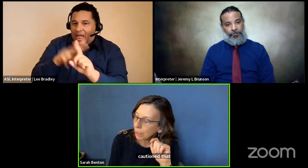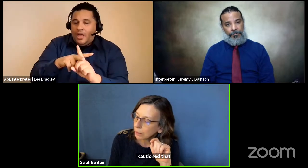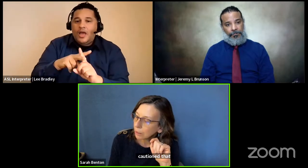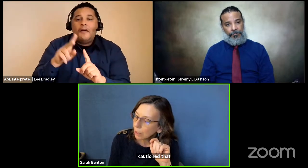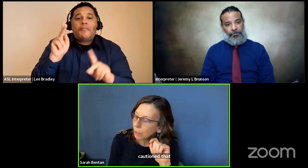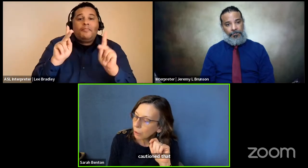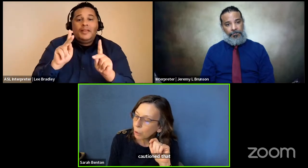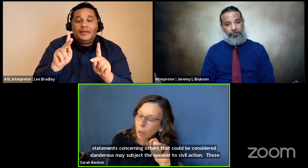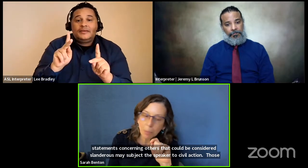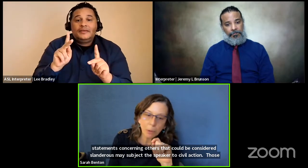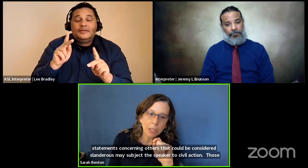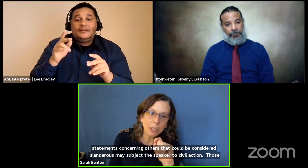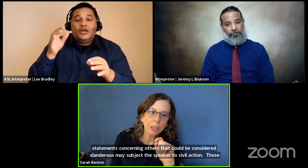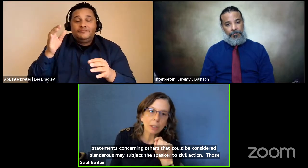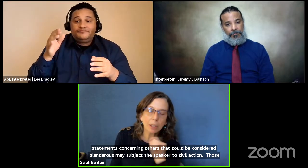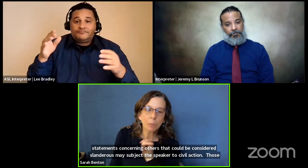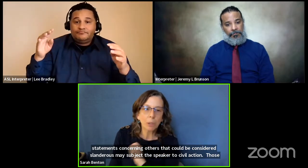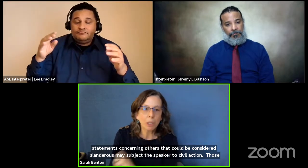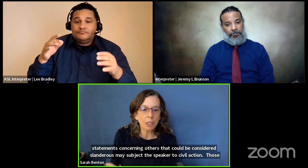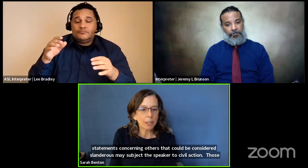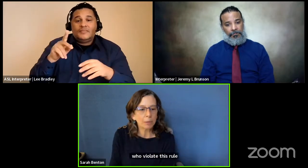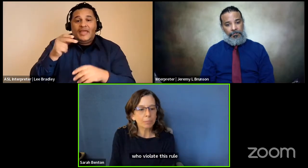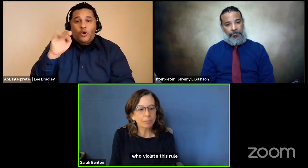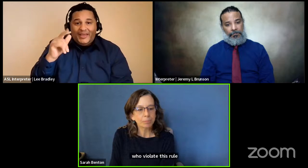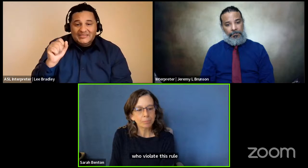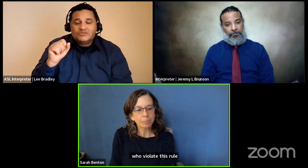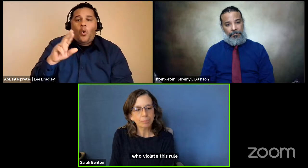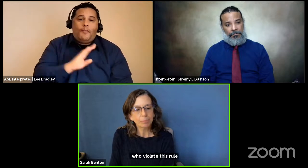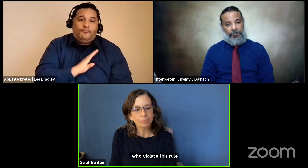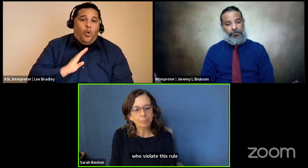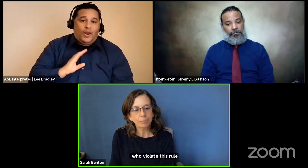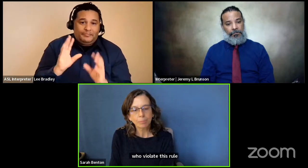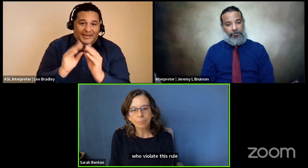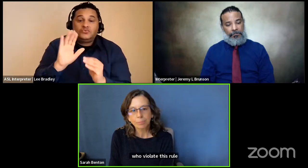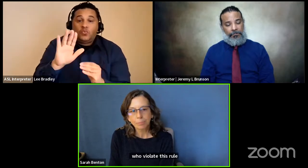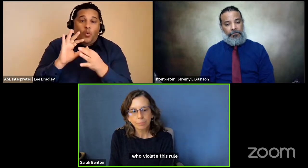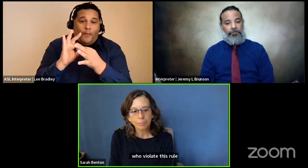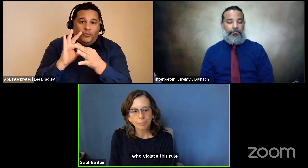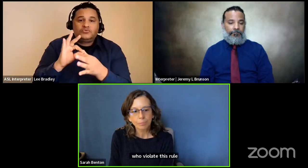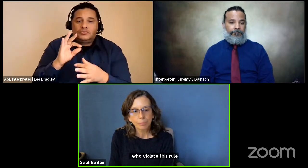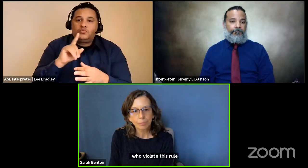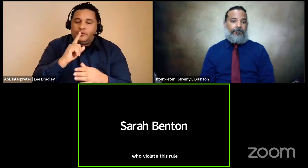board meetings. Your cooperation is appreciated.